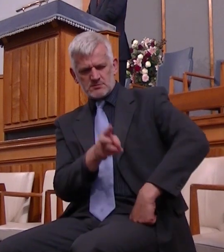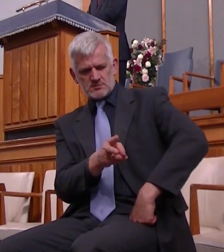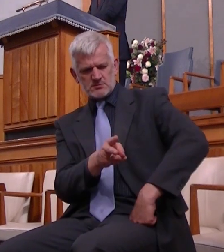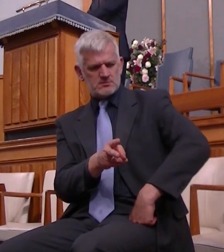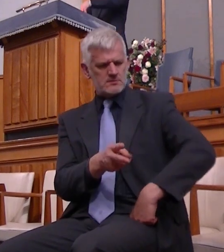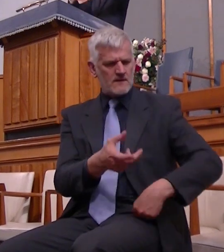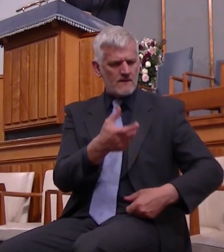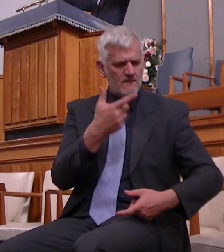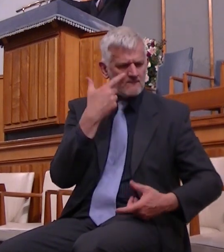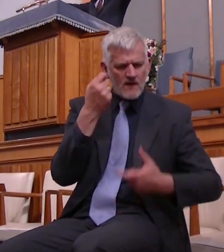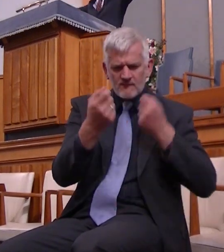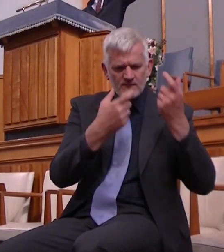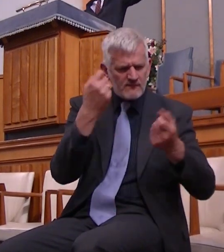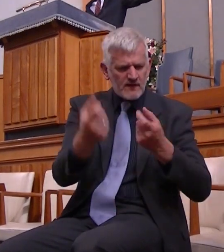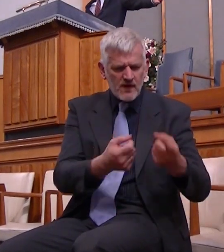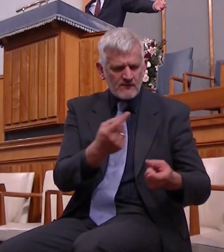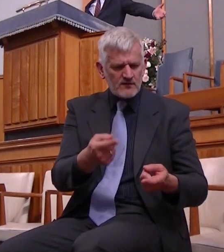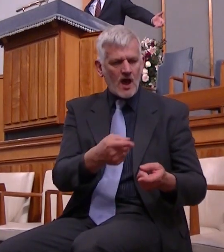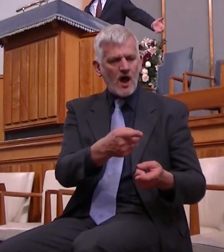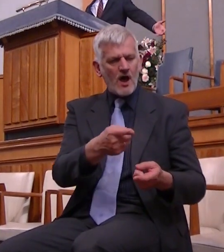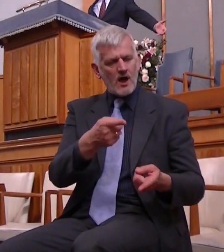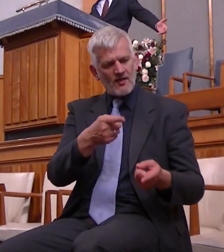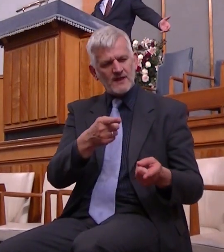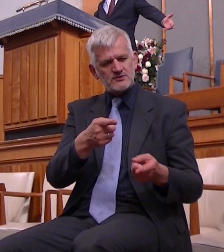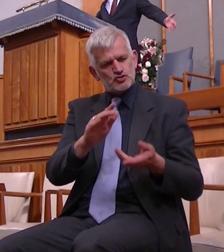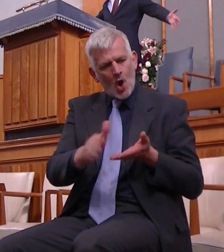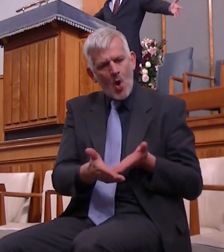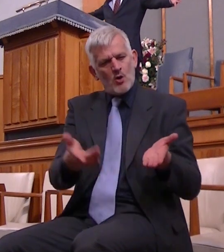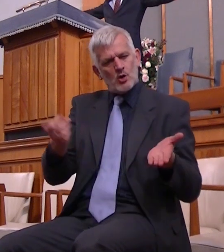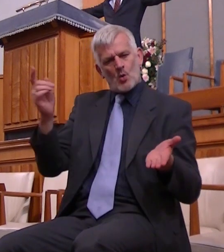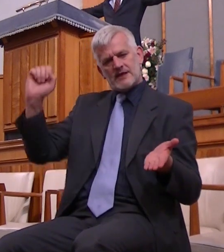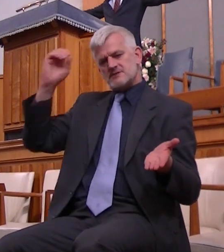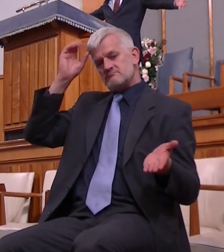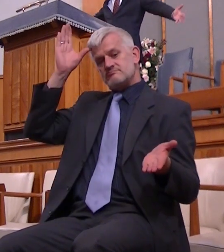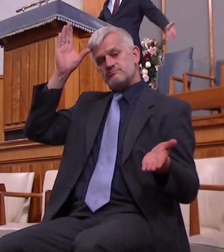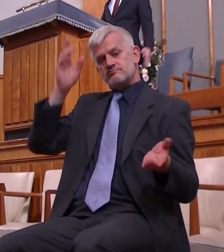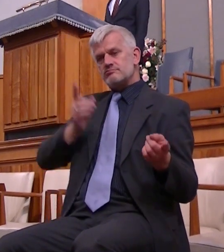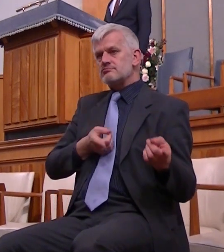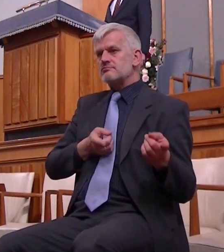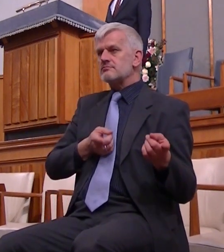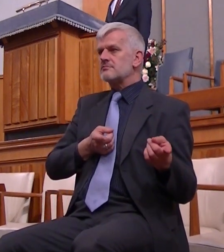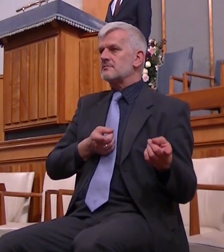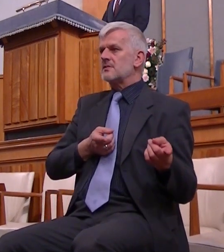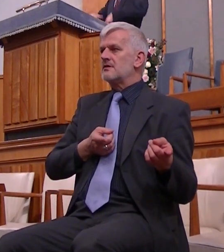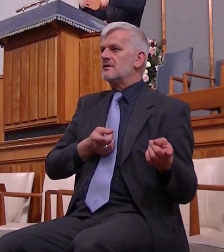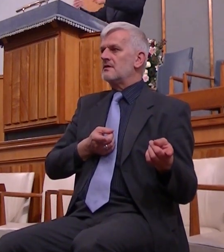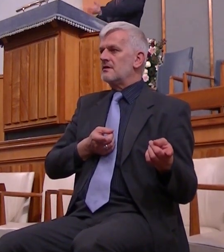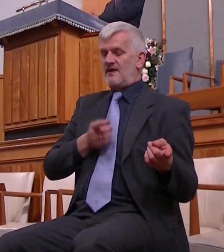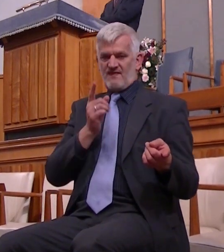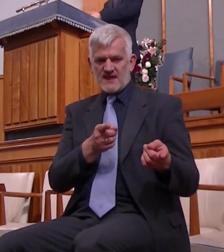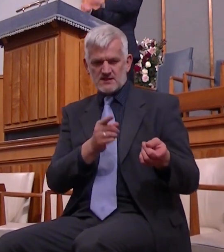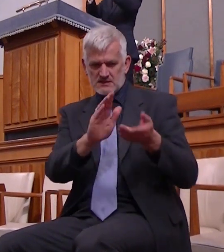God. Here it is, displayed in the created order. What God can and has done, and all